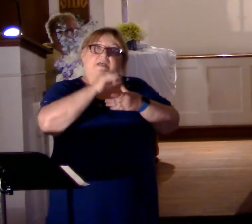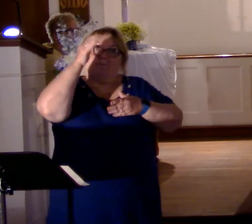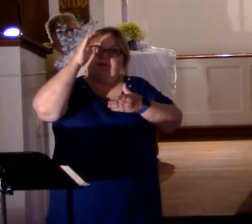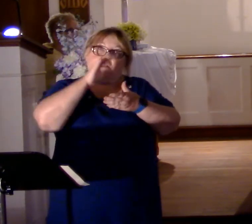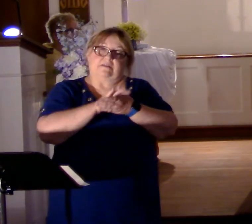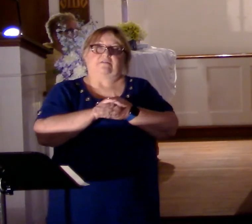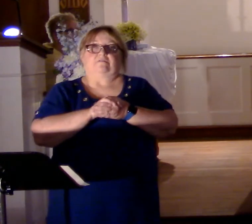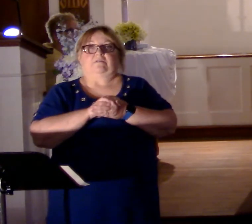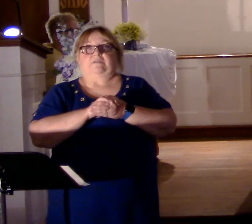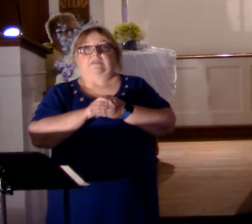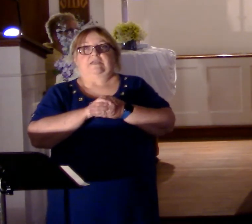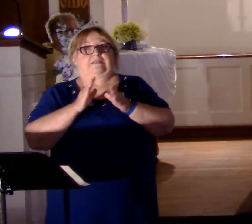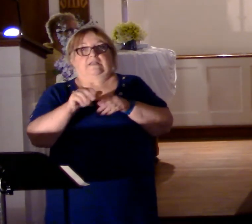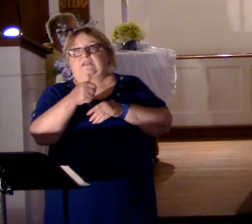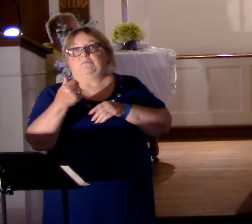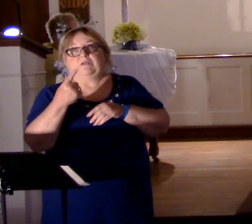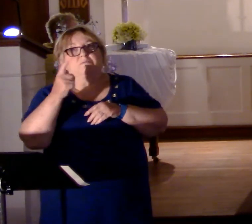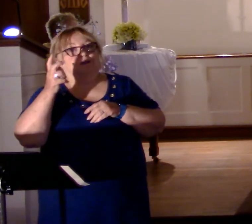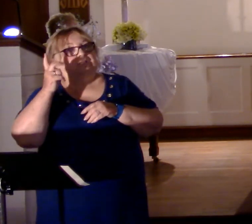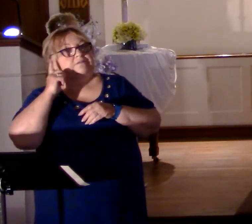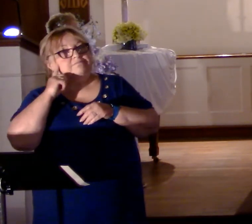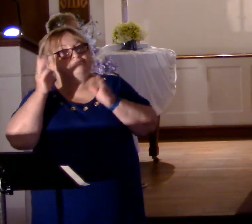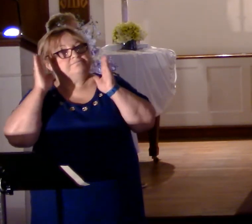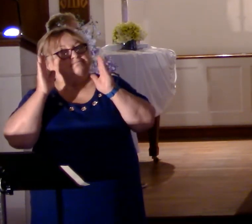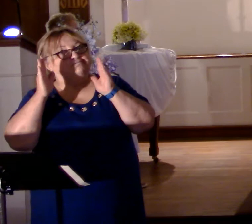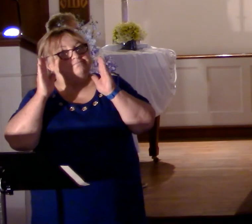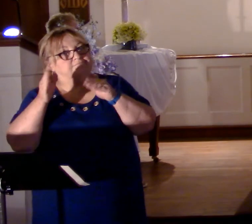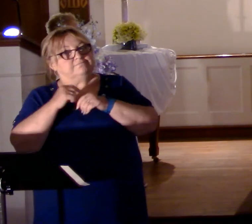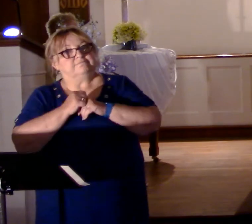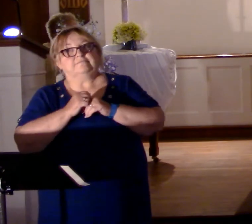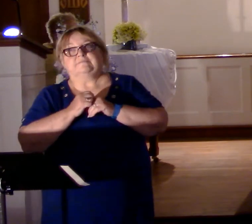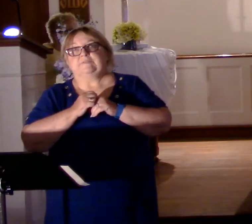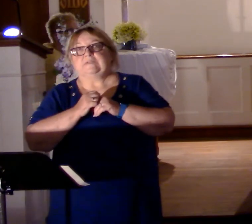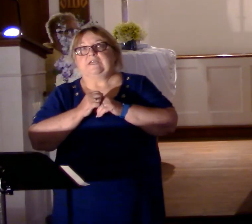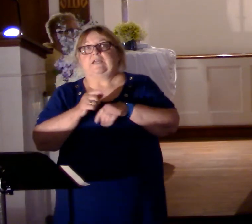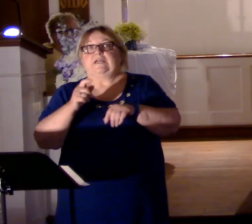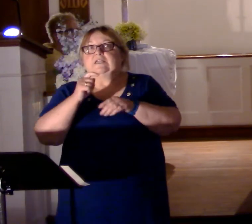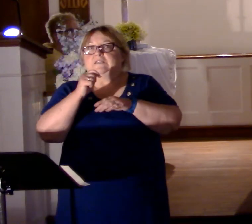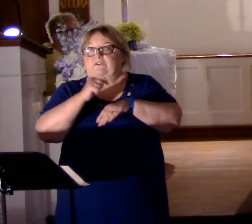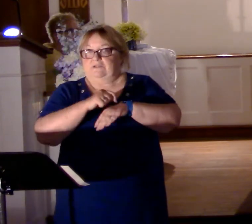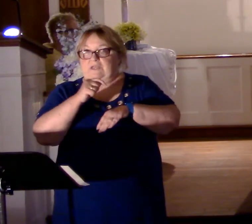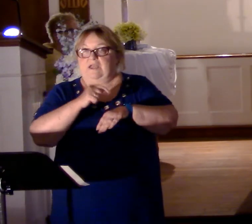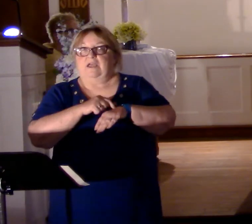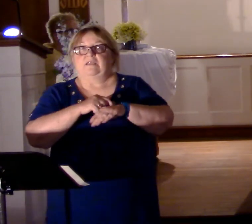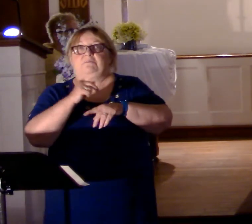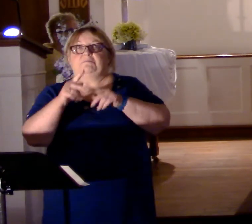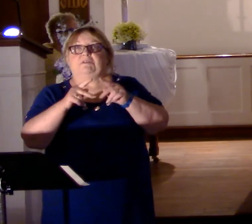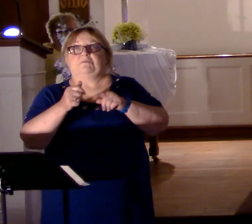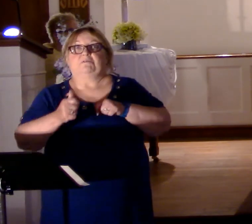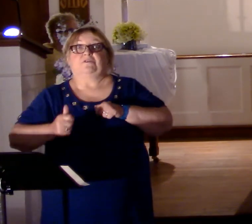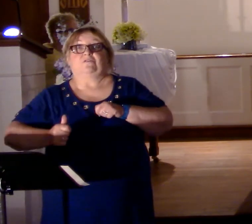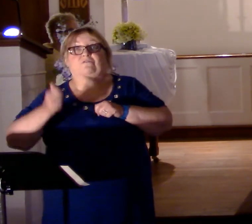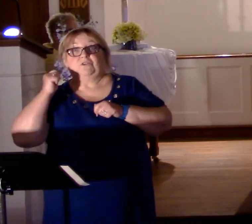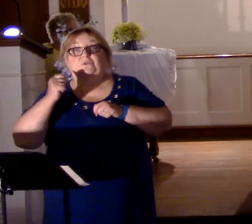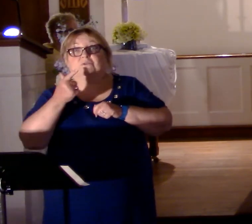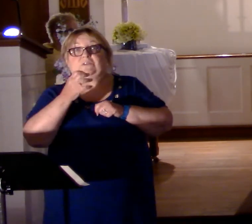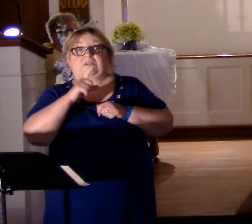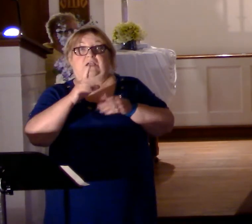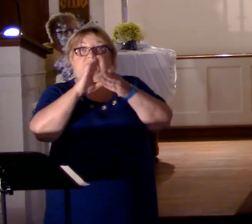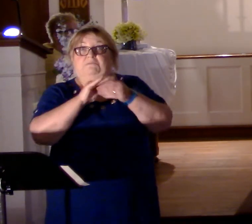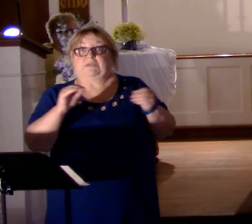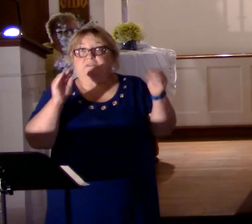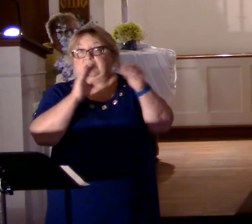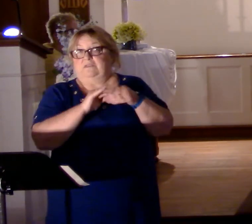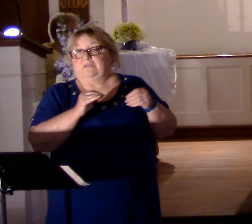believes. Let anyone with ears listen. There are times when people refuse the gospel